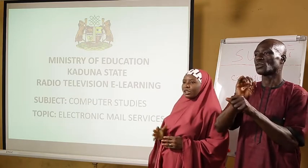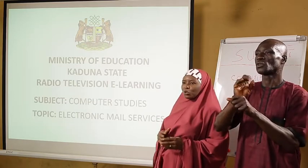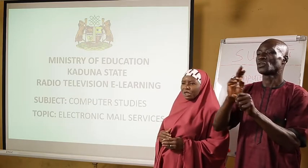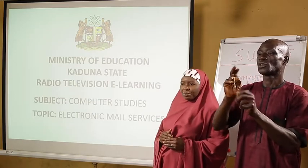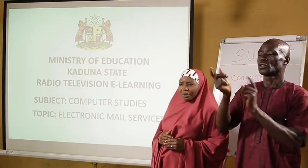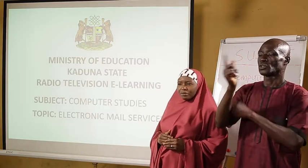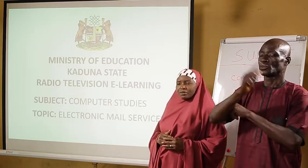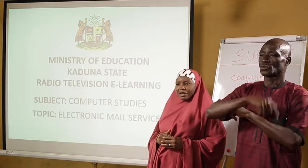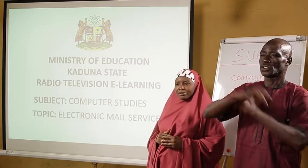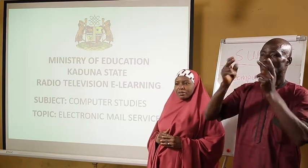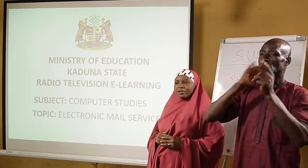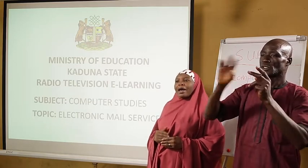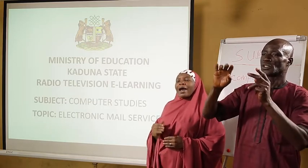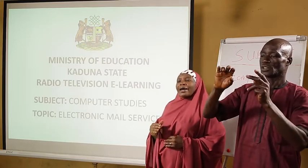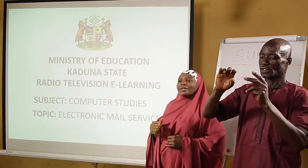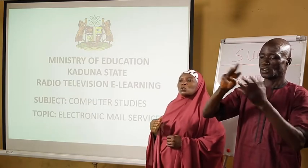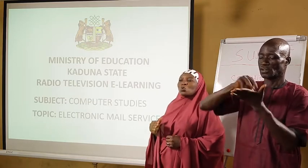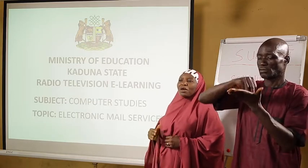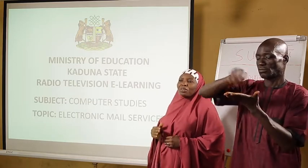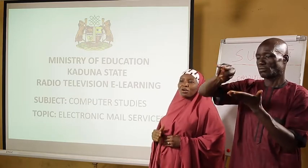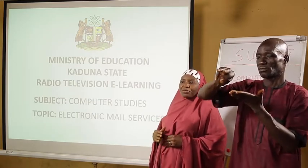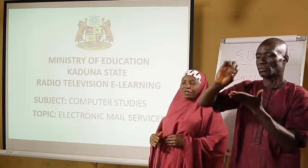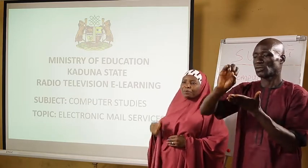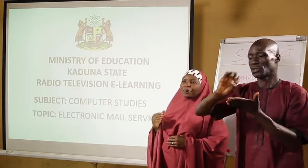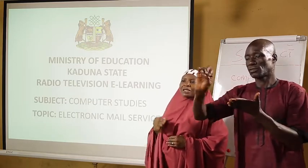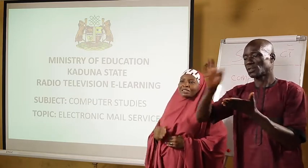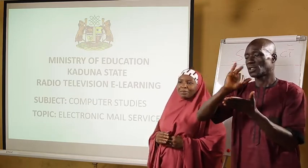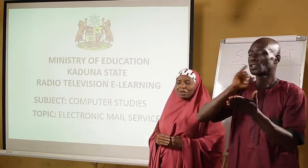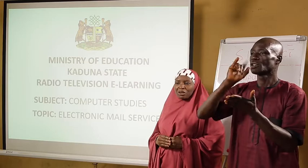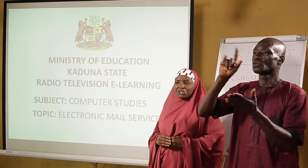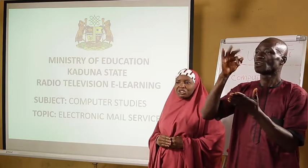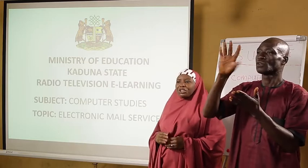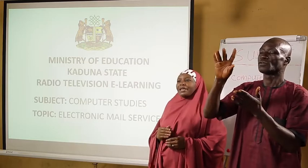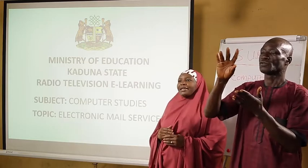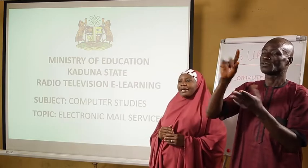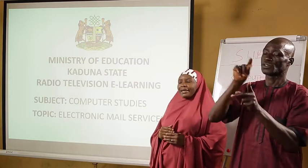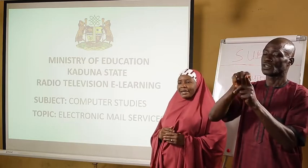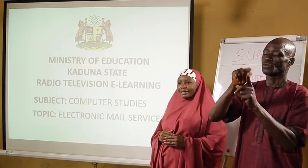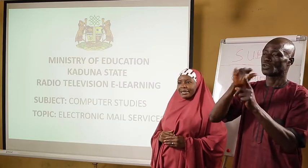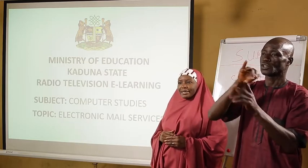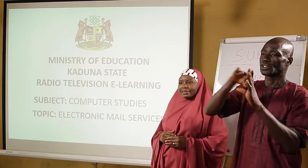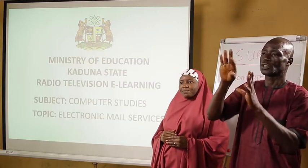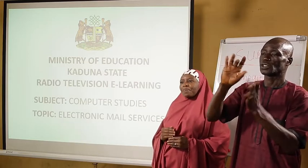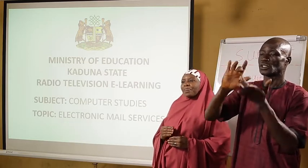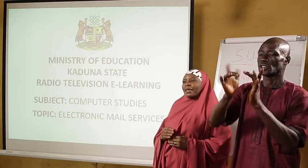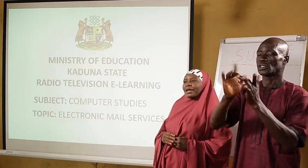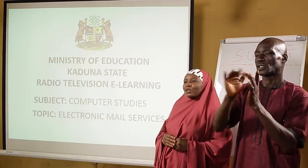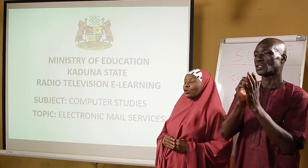the electronic mail service and is one of the terminology in the